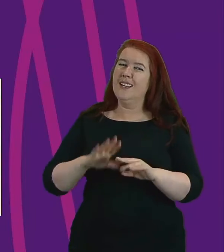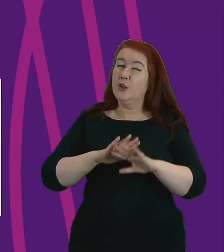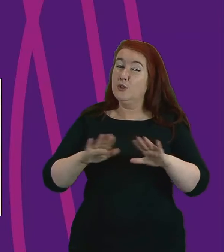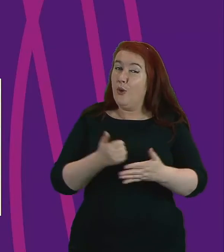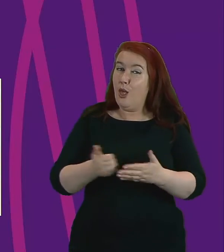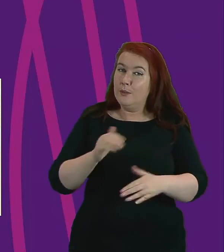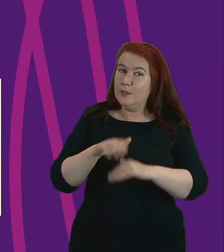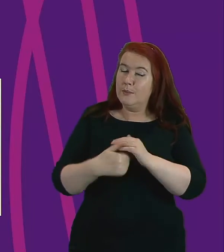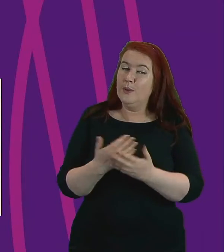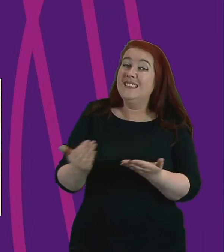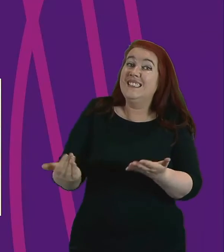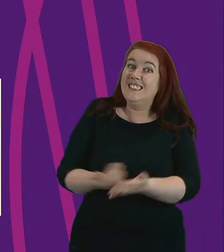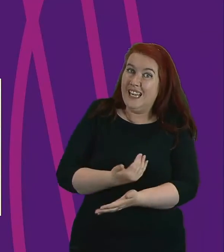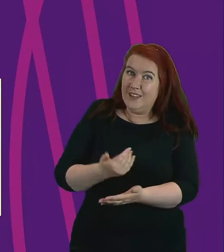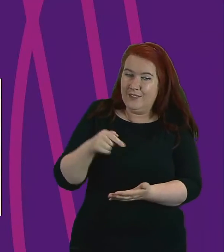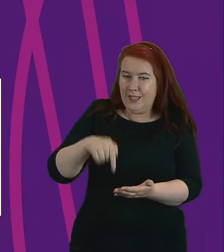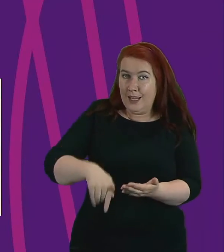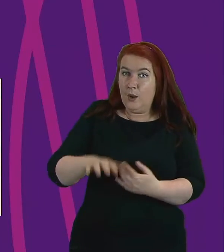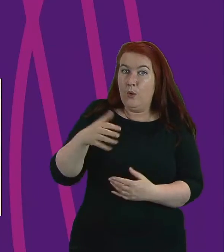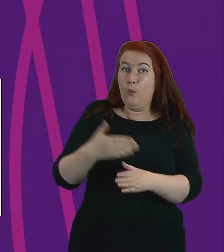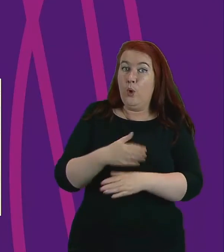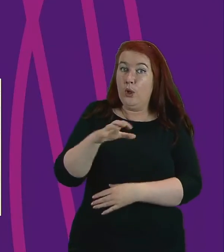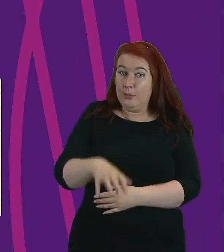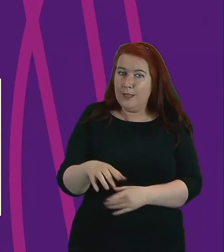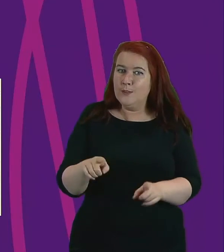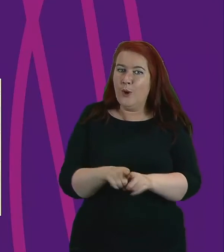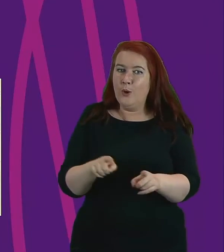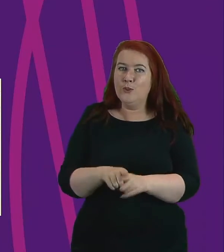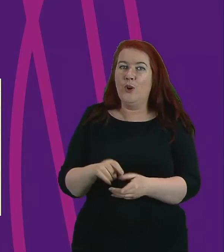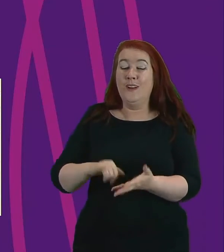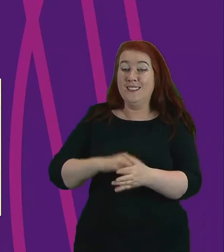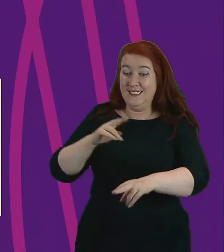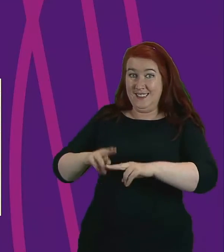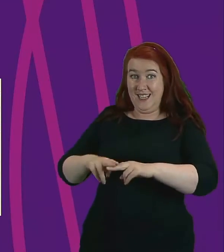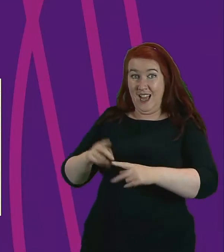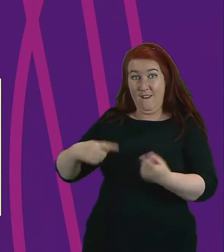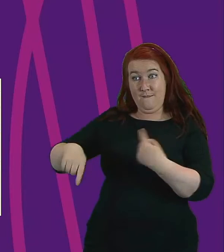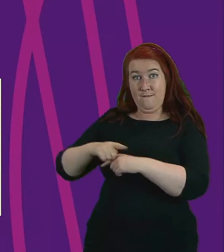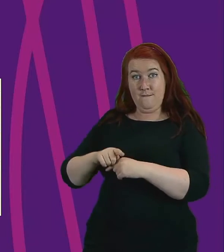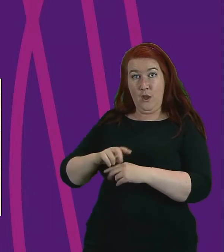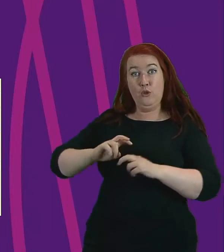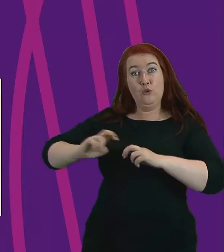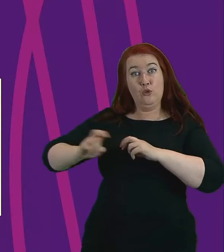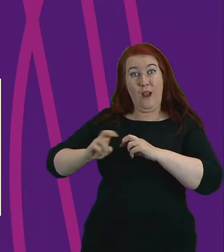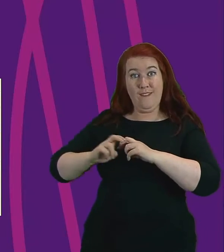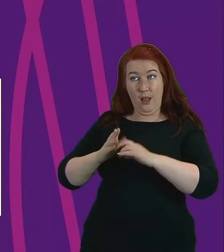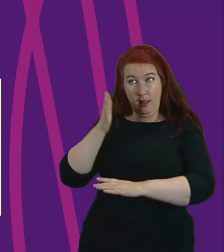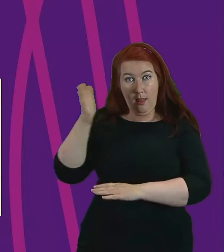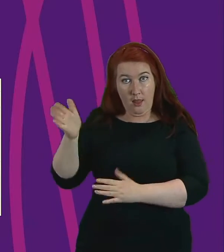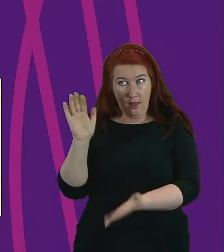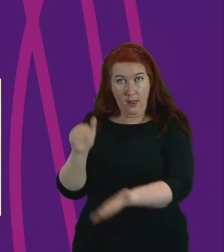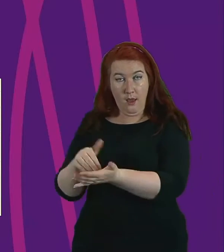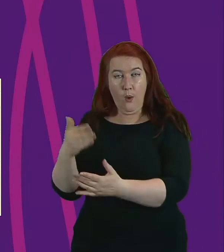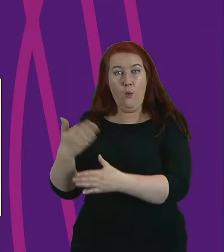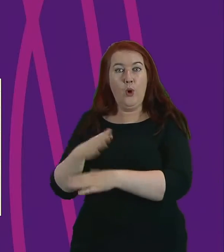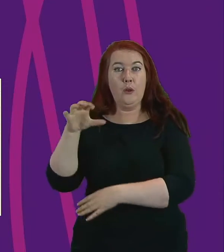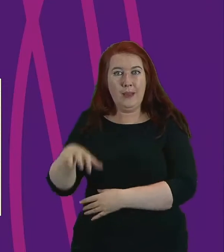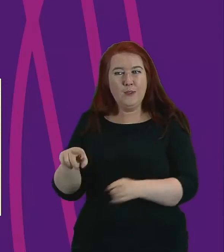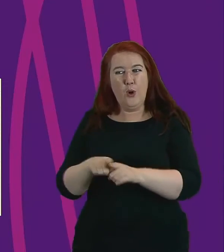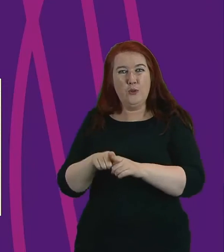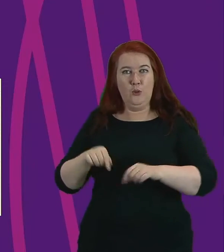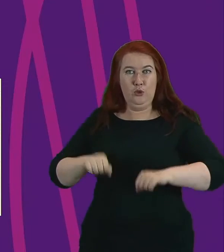can be exercised within the workplace. It's also the position of the workers travelling to the workplace and indeed the shoppers